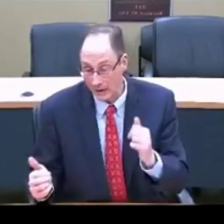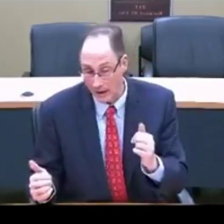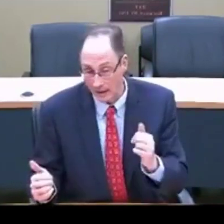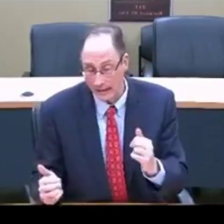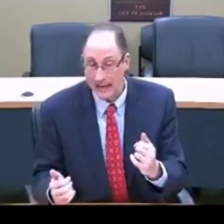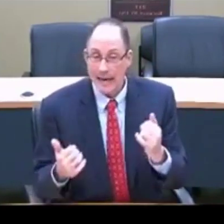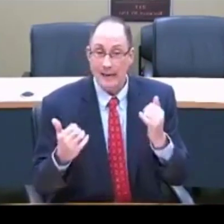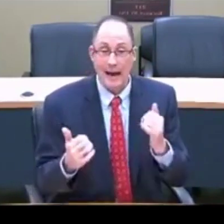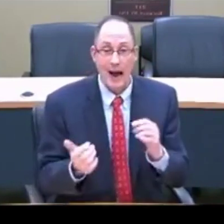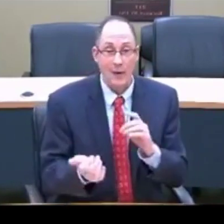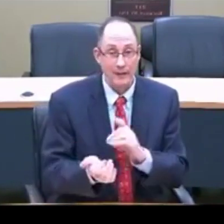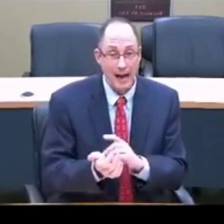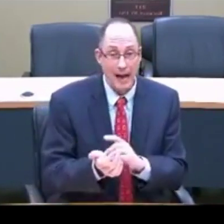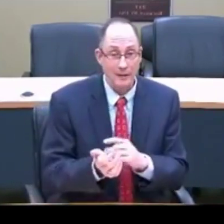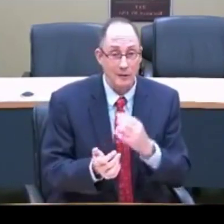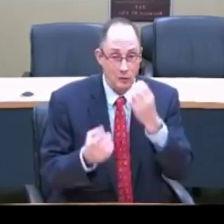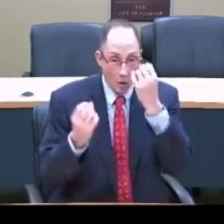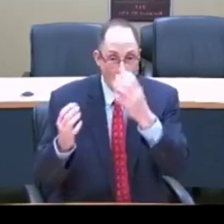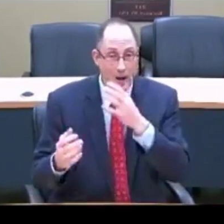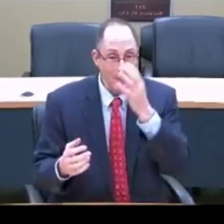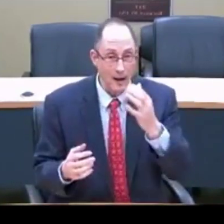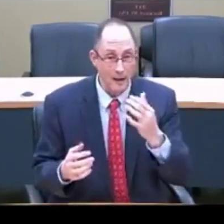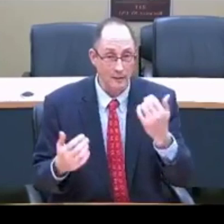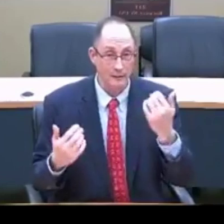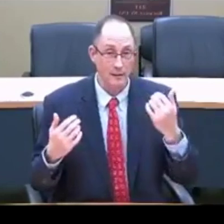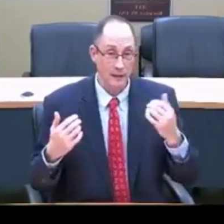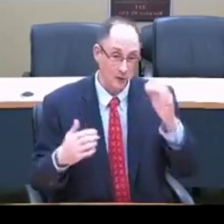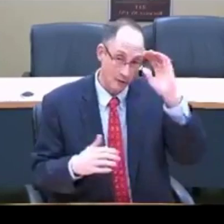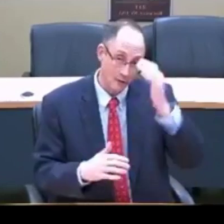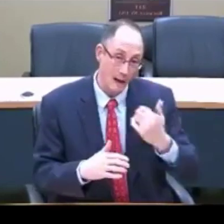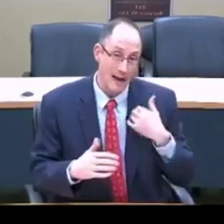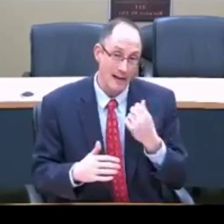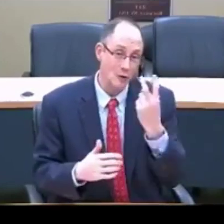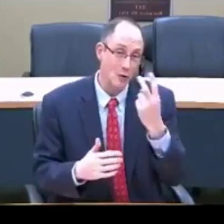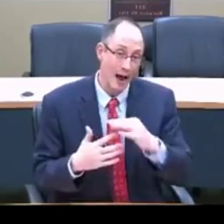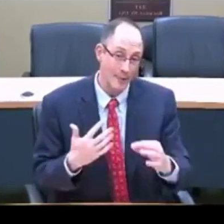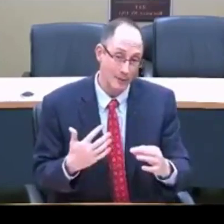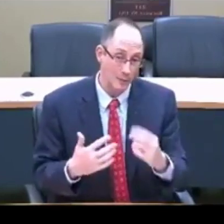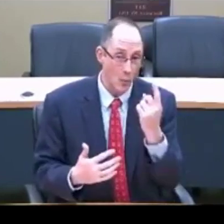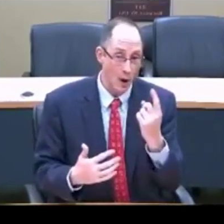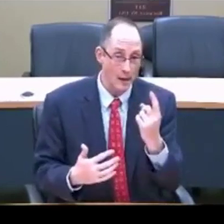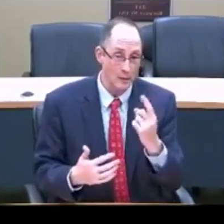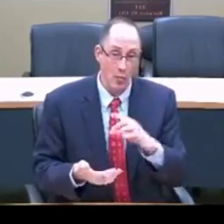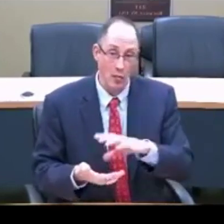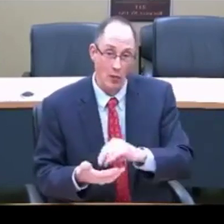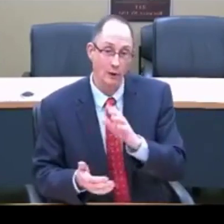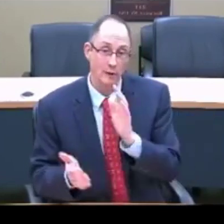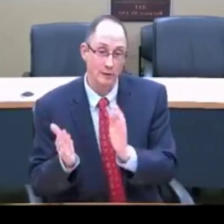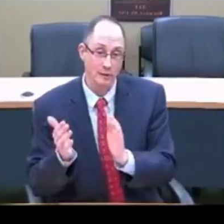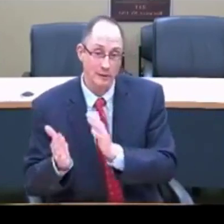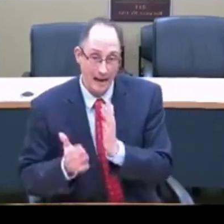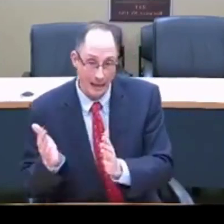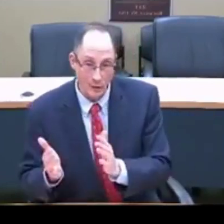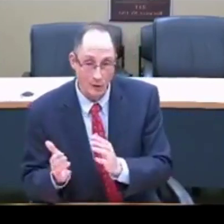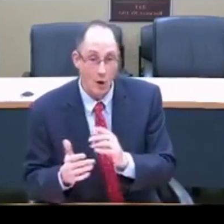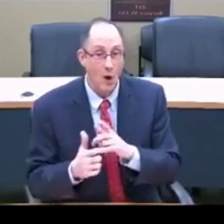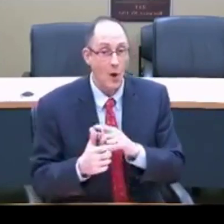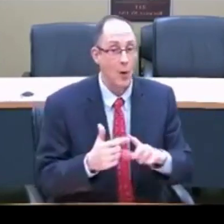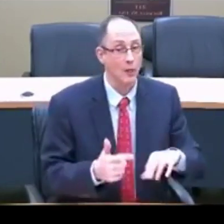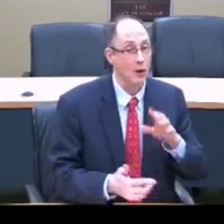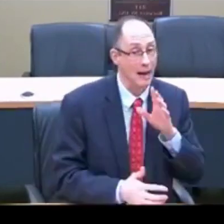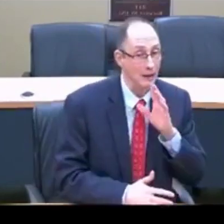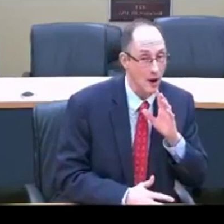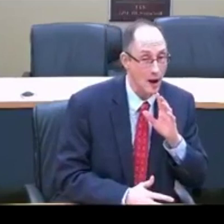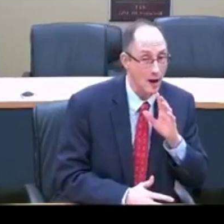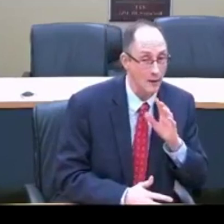hearing loss. Now the doctor told my parents, your son has two options. One, learn the sign language or